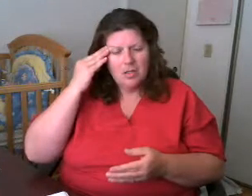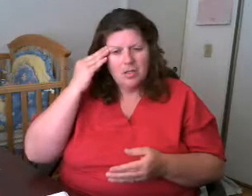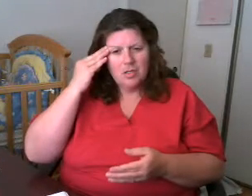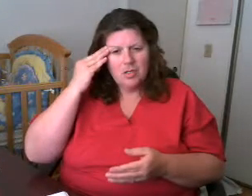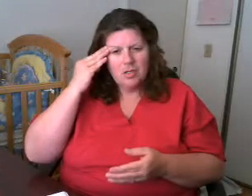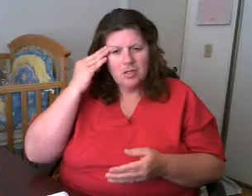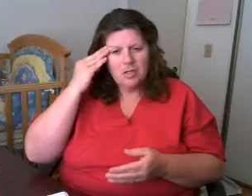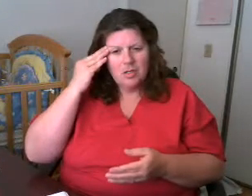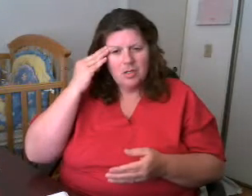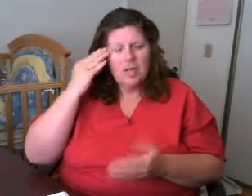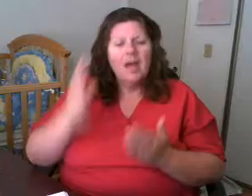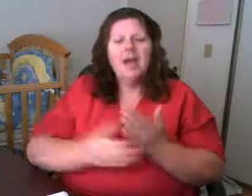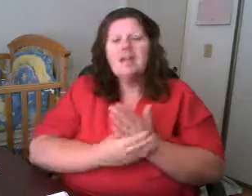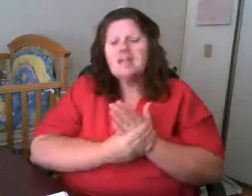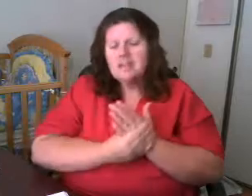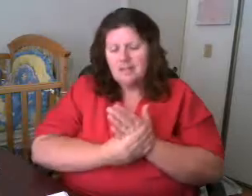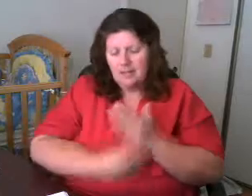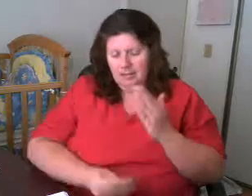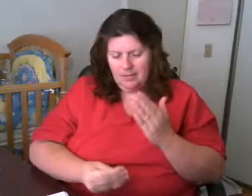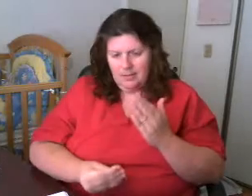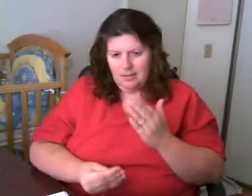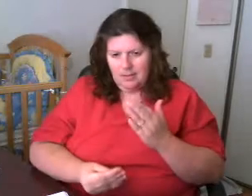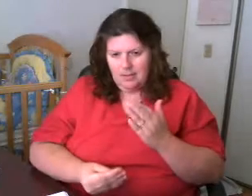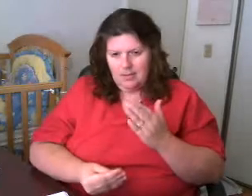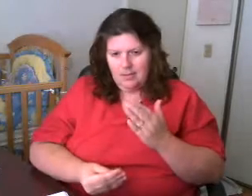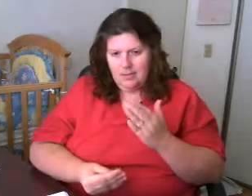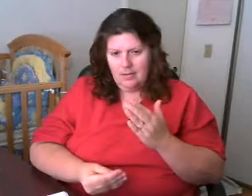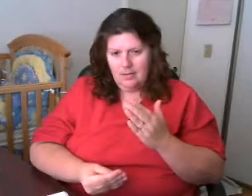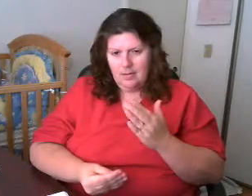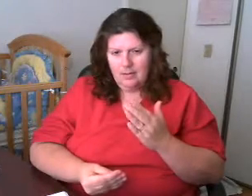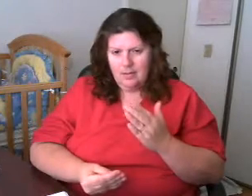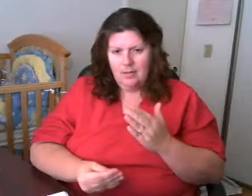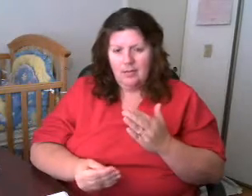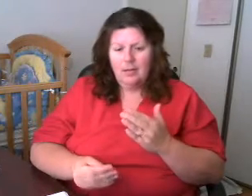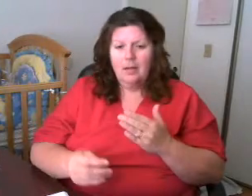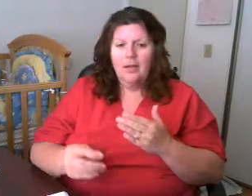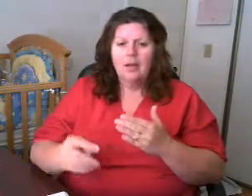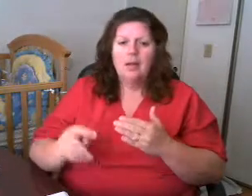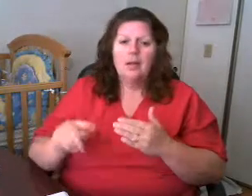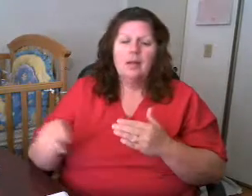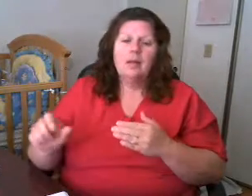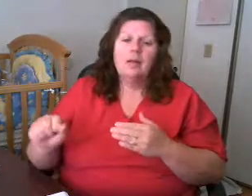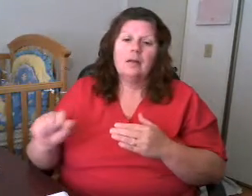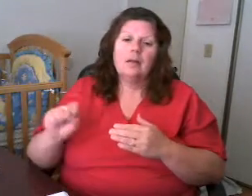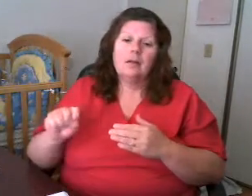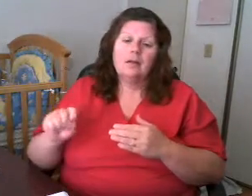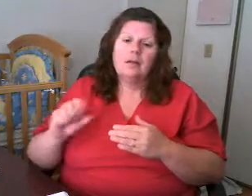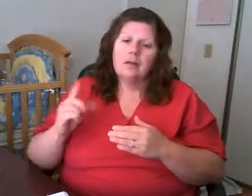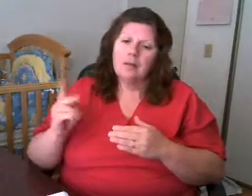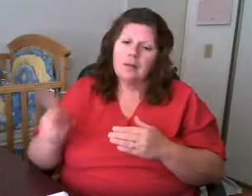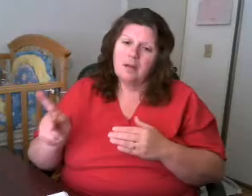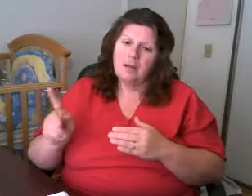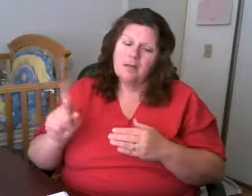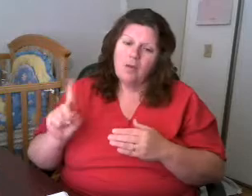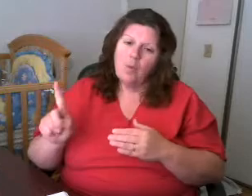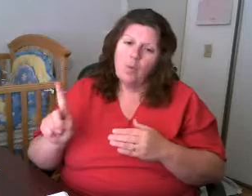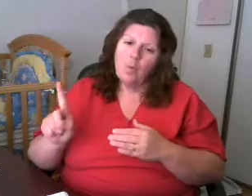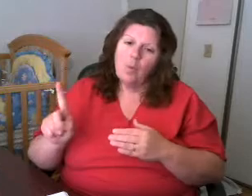and skills. Okay, so again, under task number one, assess each interpreting situation to determine